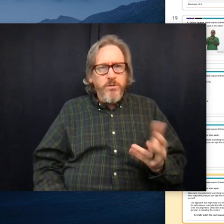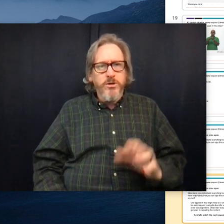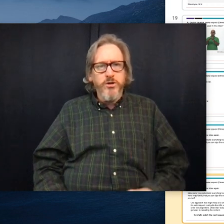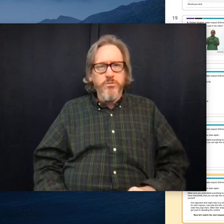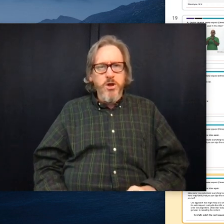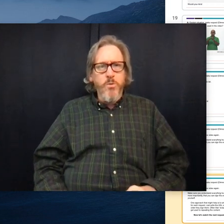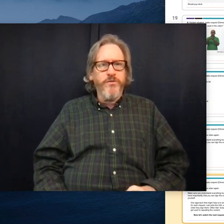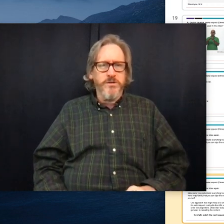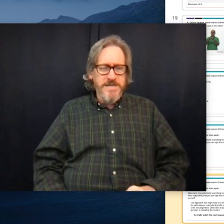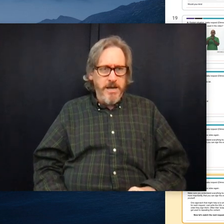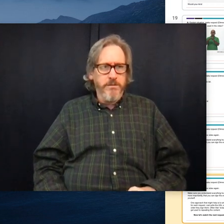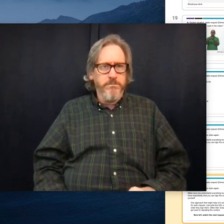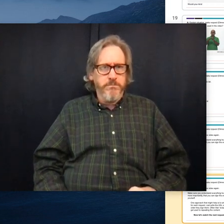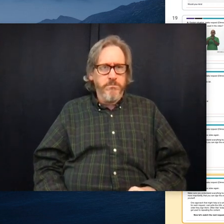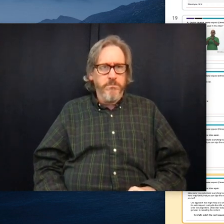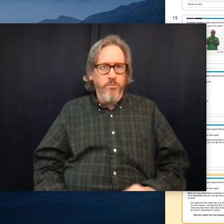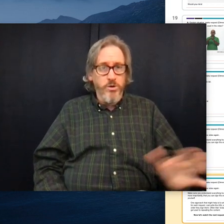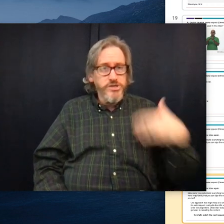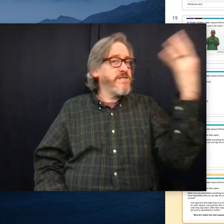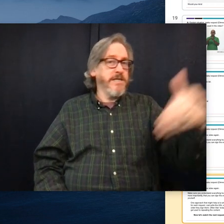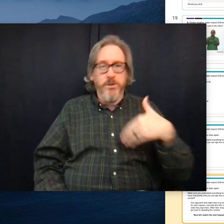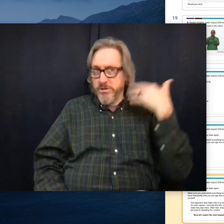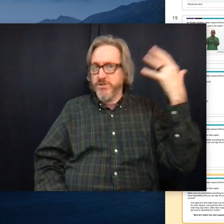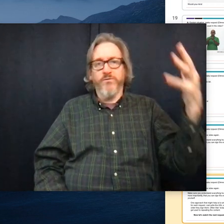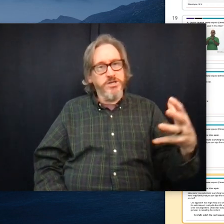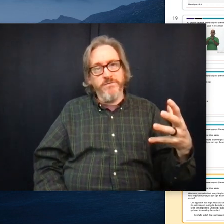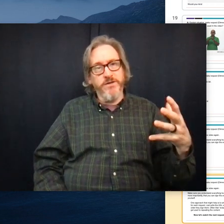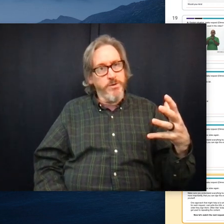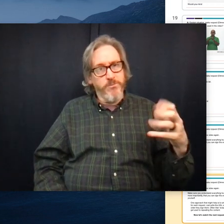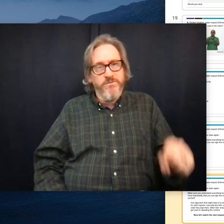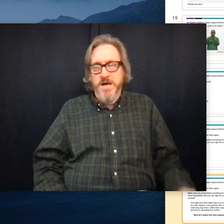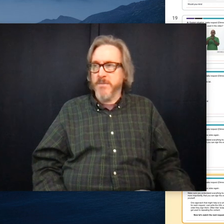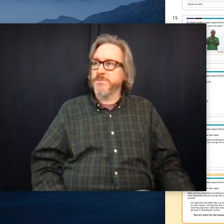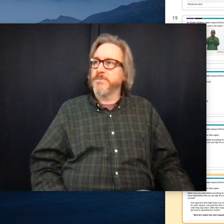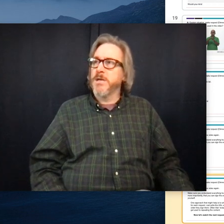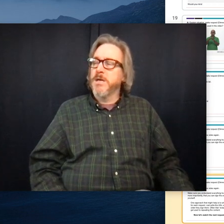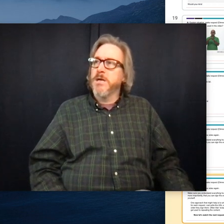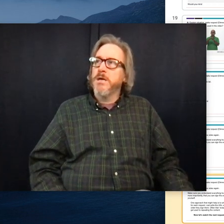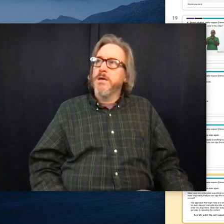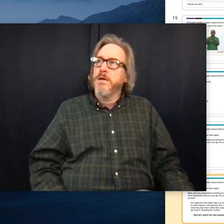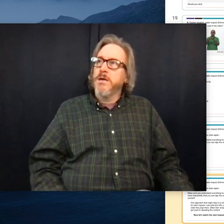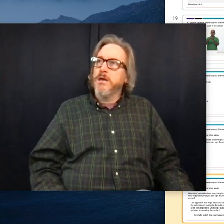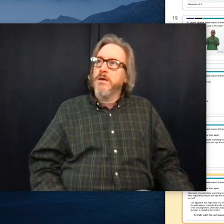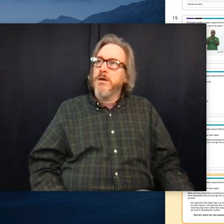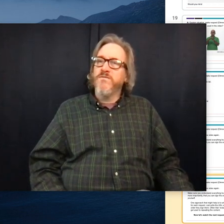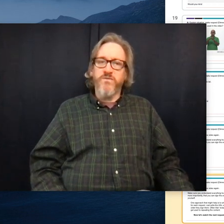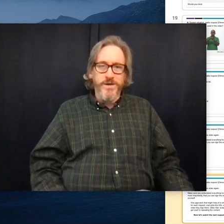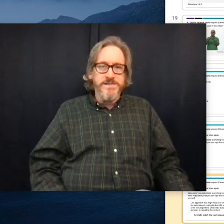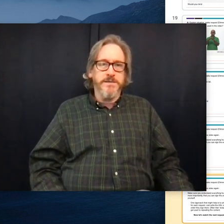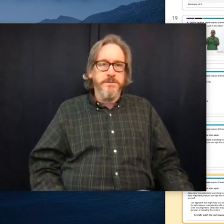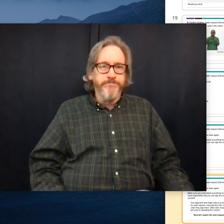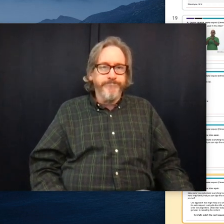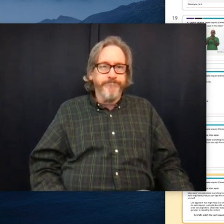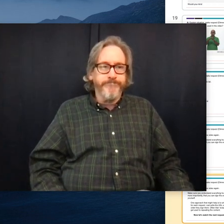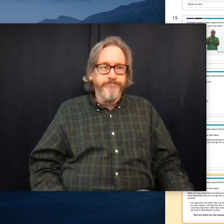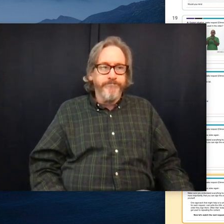You know what they're saying. Once you've seen it, once you've watched the video a number of times, voice